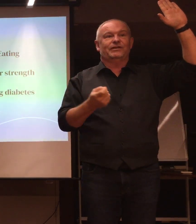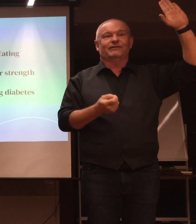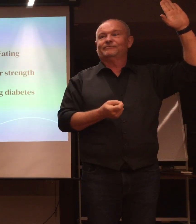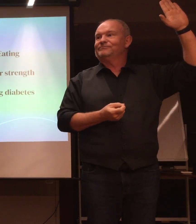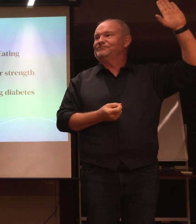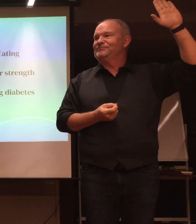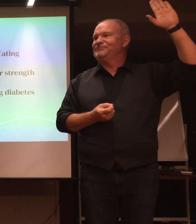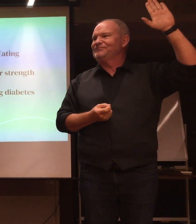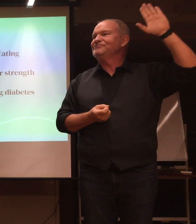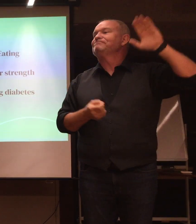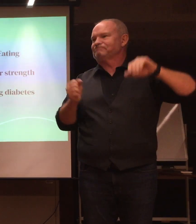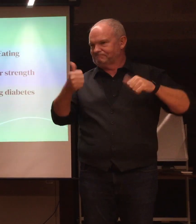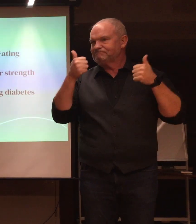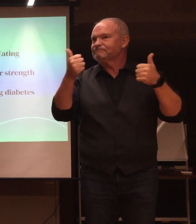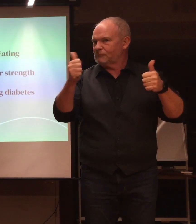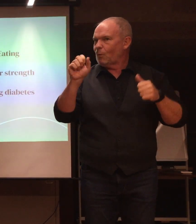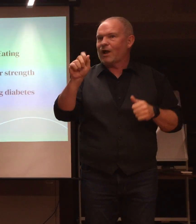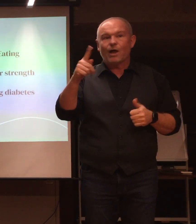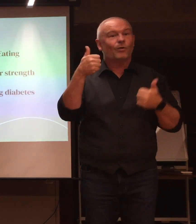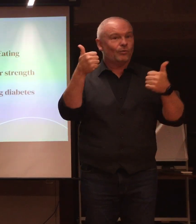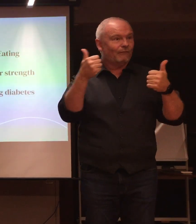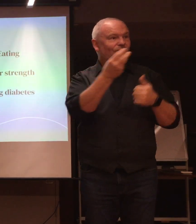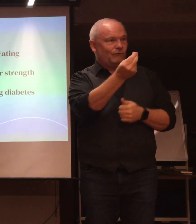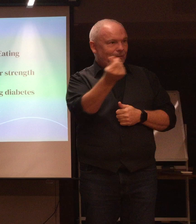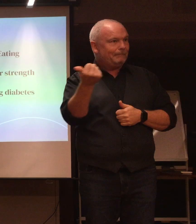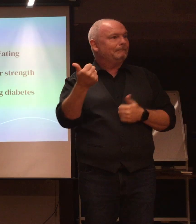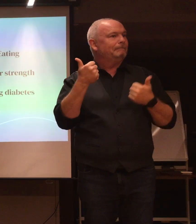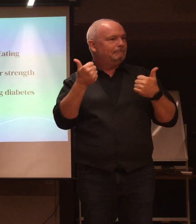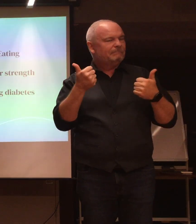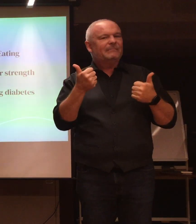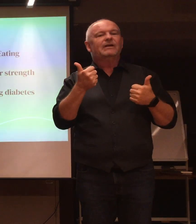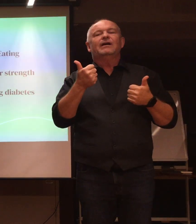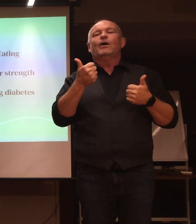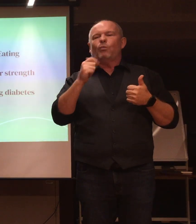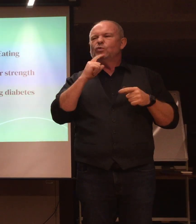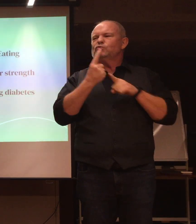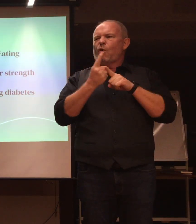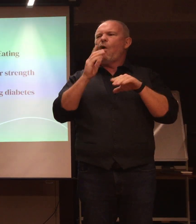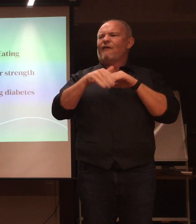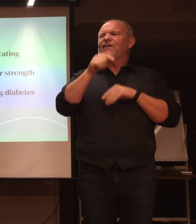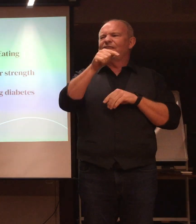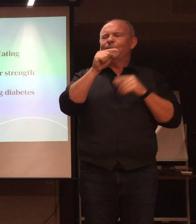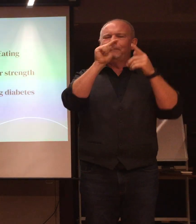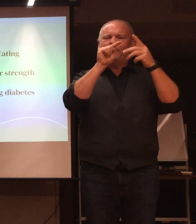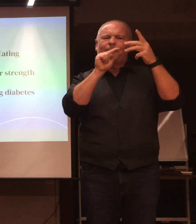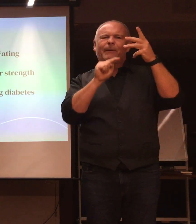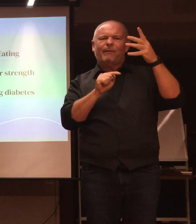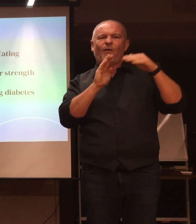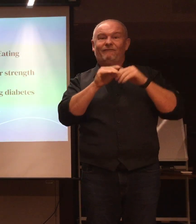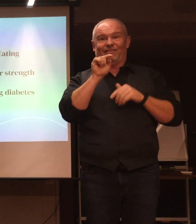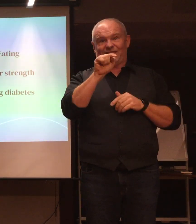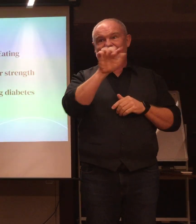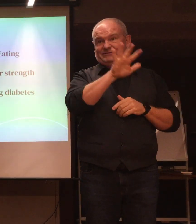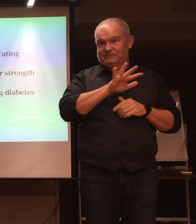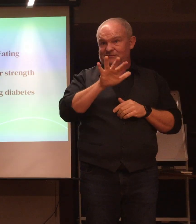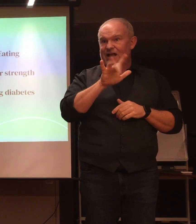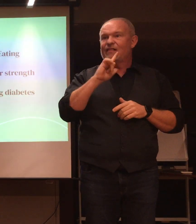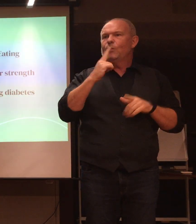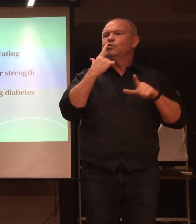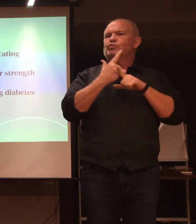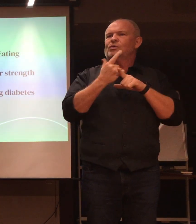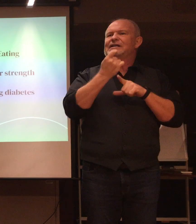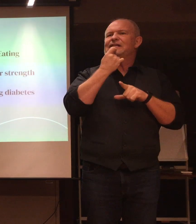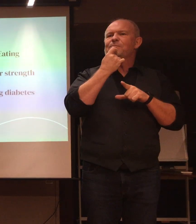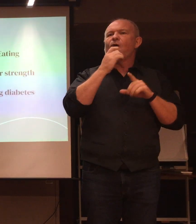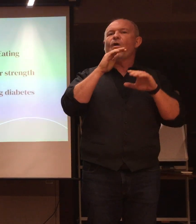Type 2, yes. Yeah, okay, a few people. Wonderful, so we'll just give a few tips on that, and then we'll talk a